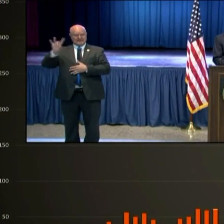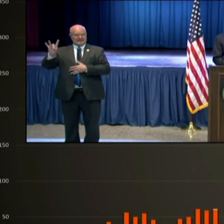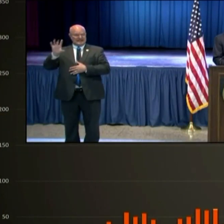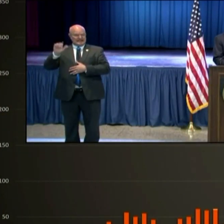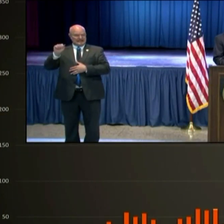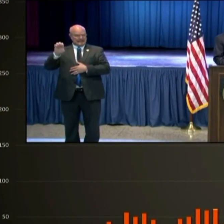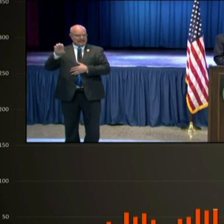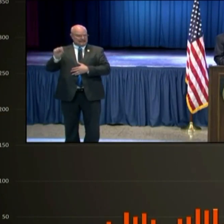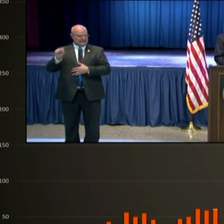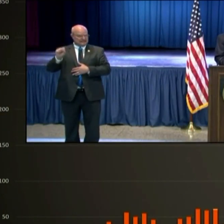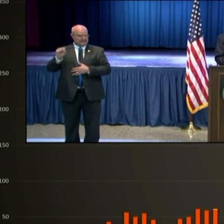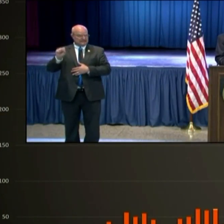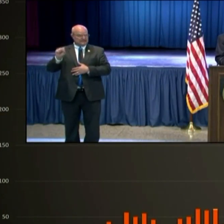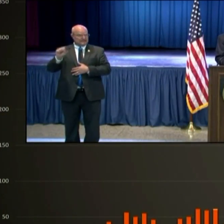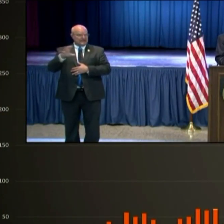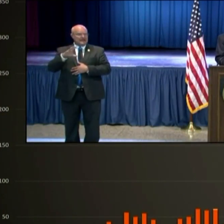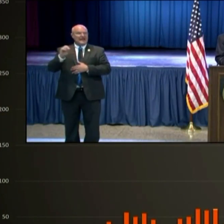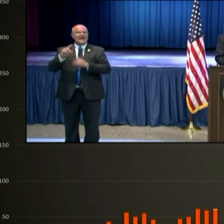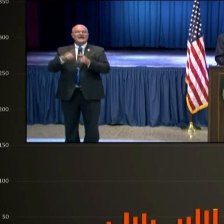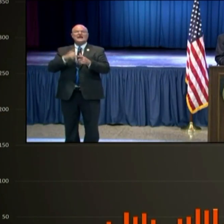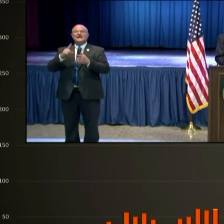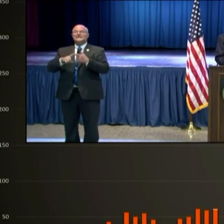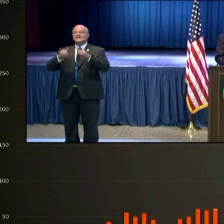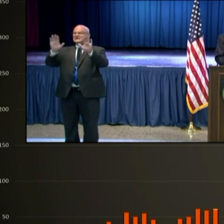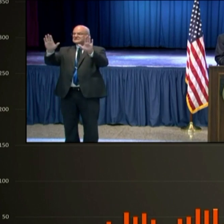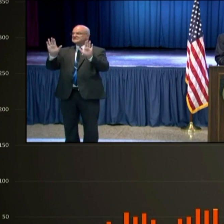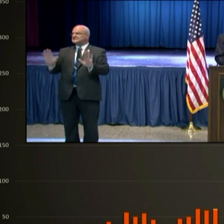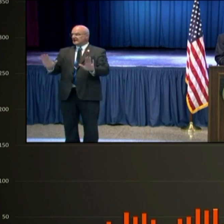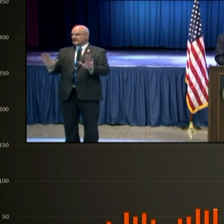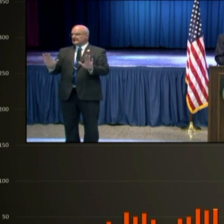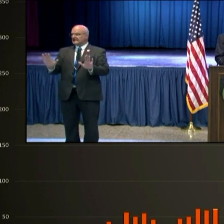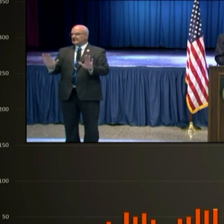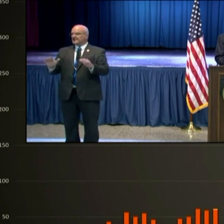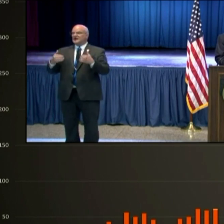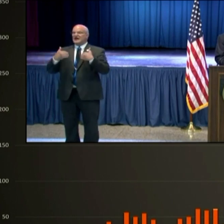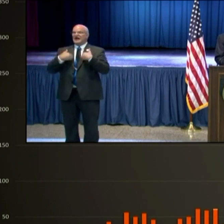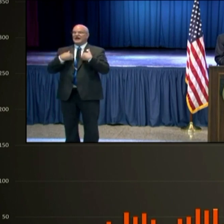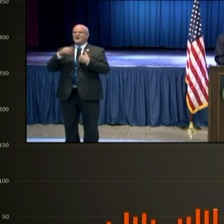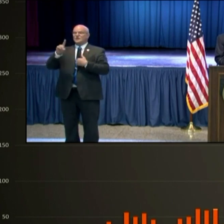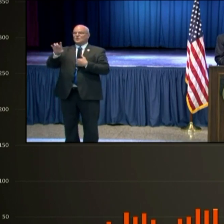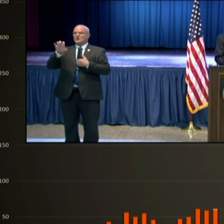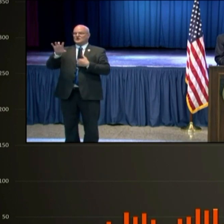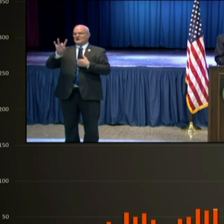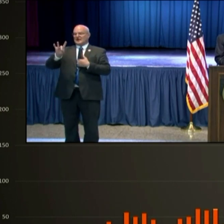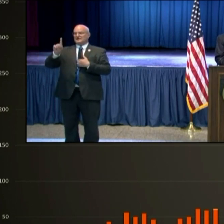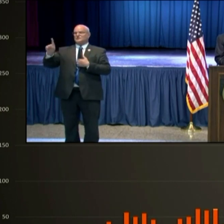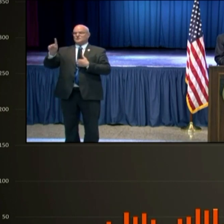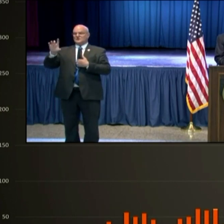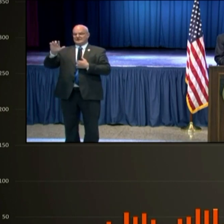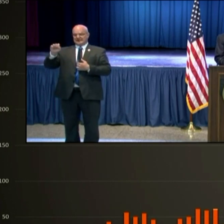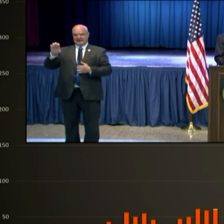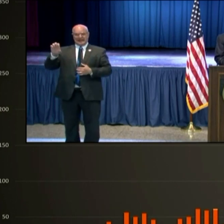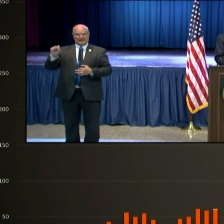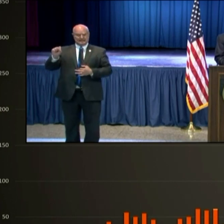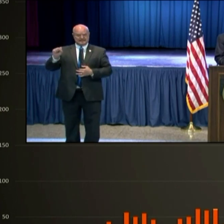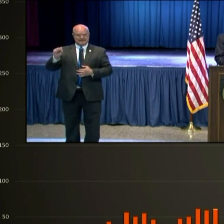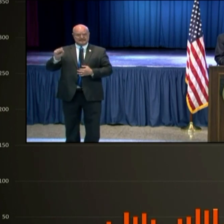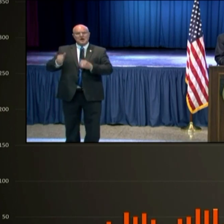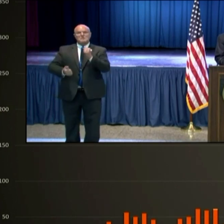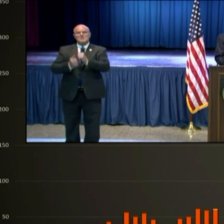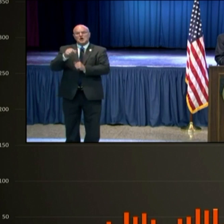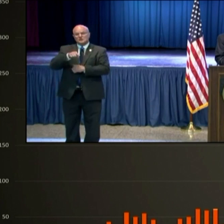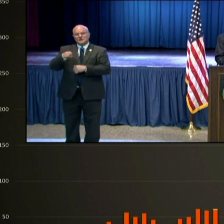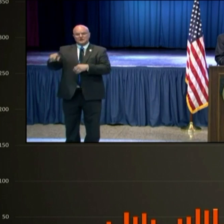4,578 cases, and then on Sunday we had 181 cases. Most